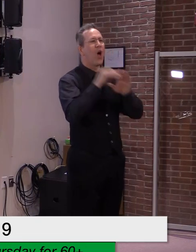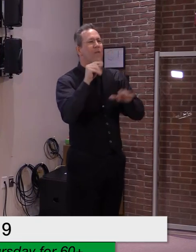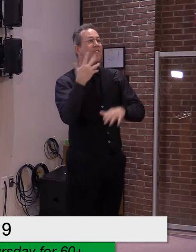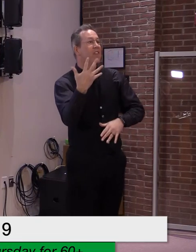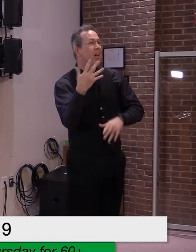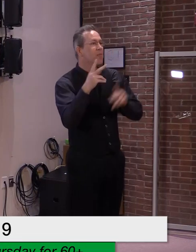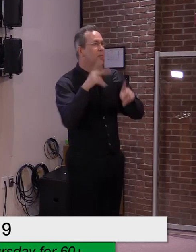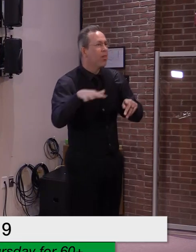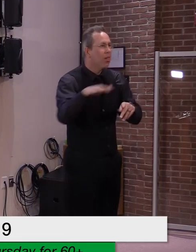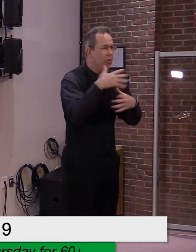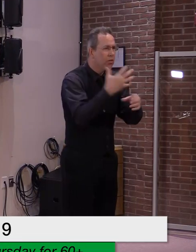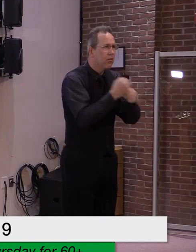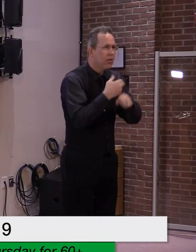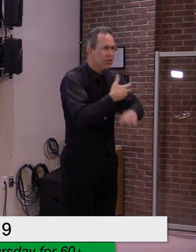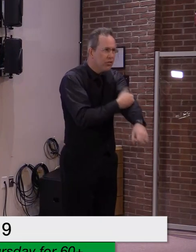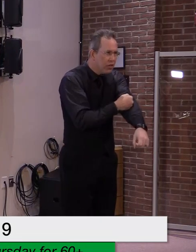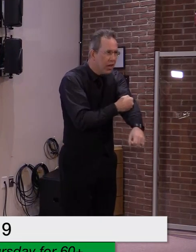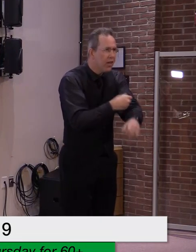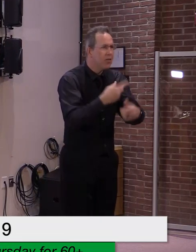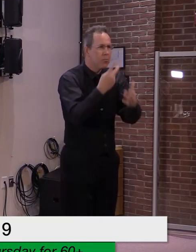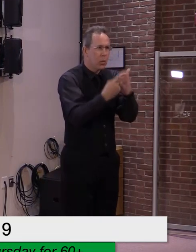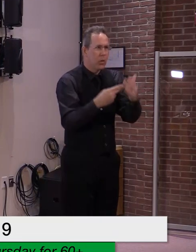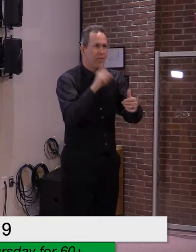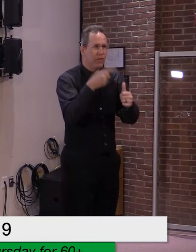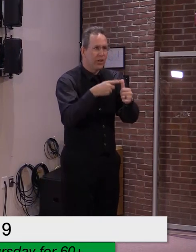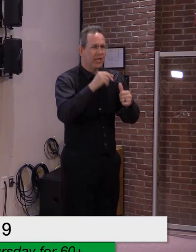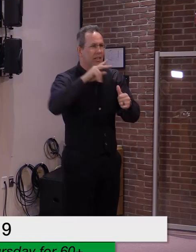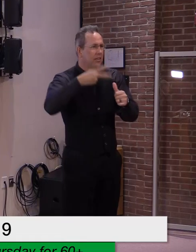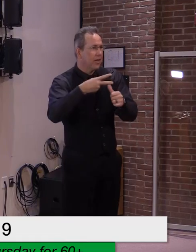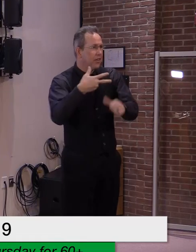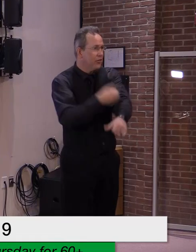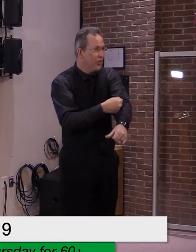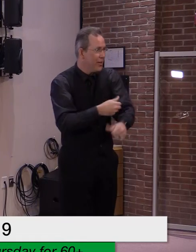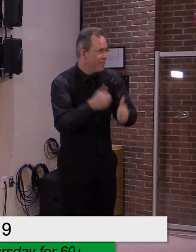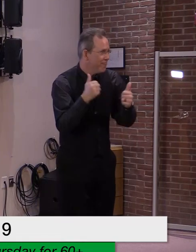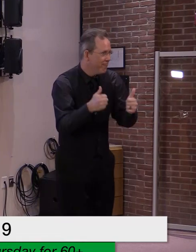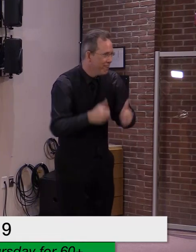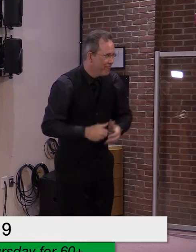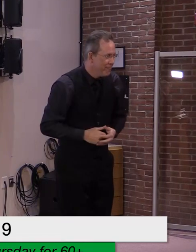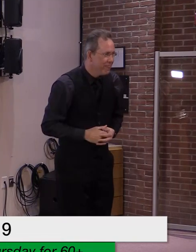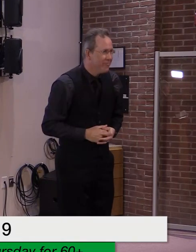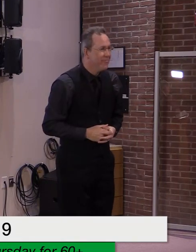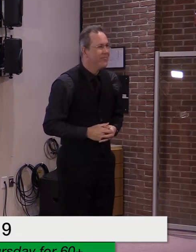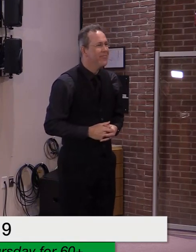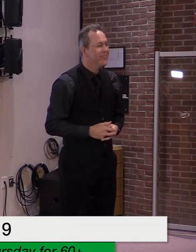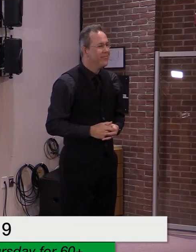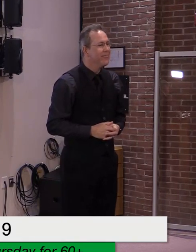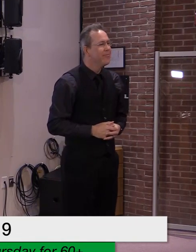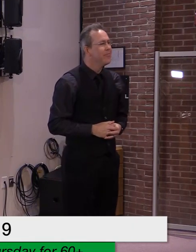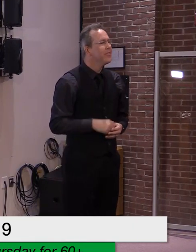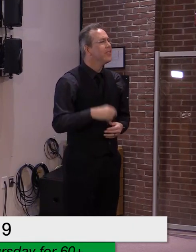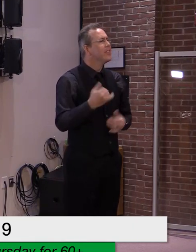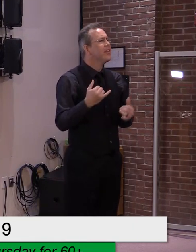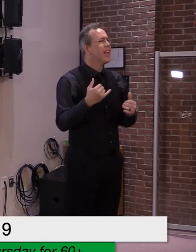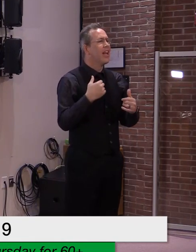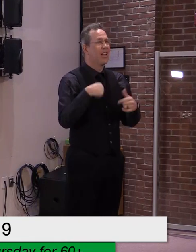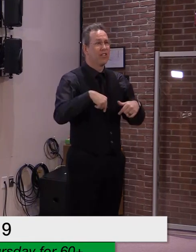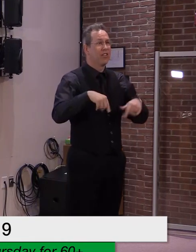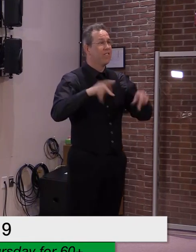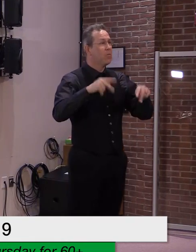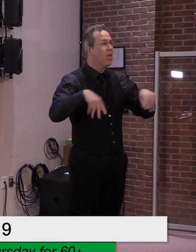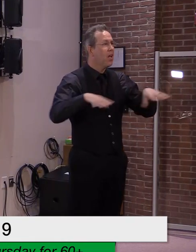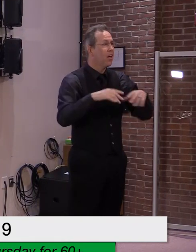of Pfizer or Moderna, or one dose of Johnson & Johnson vaccine. These Vermonters are either fully